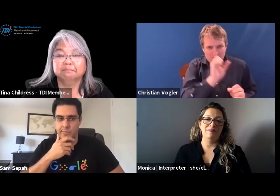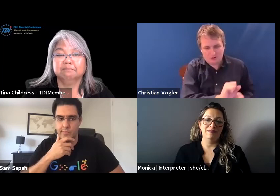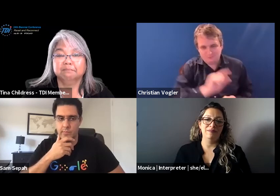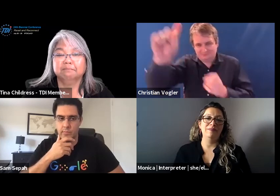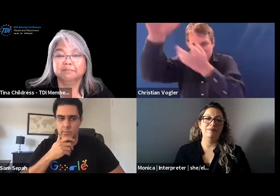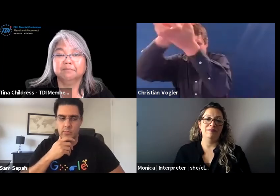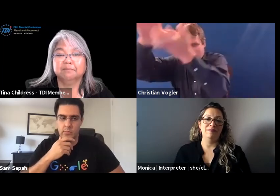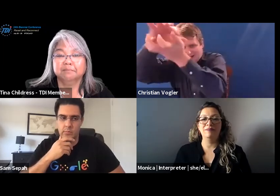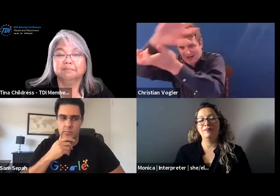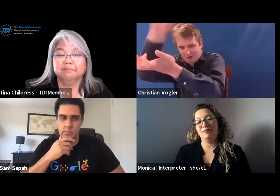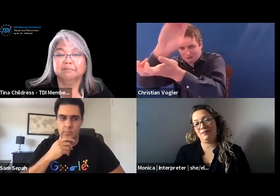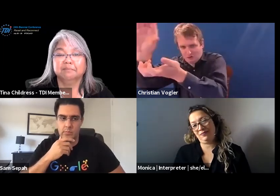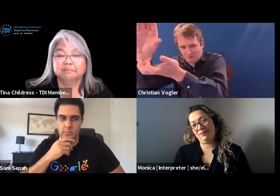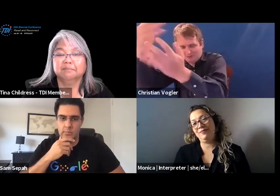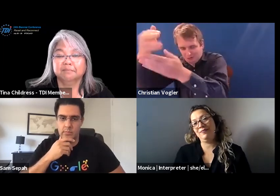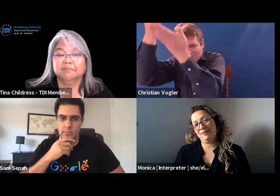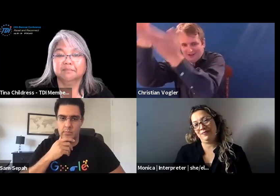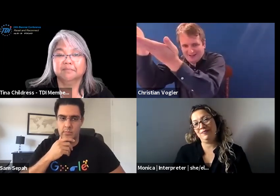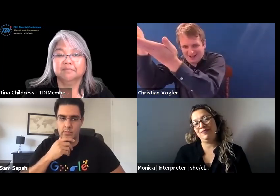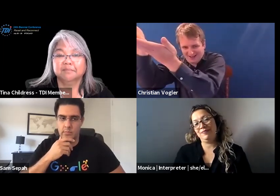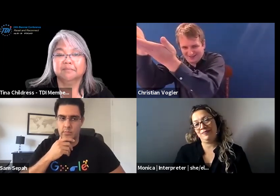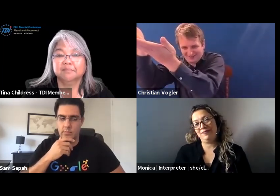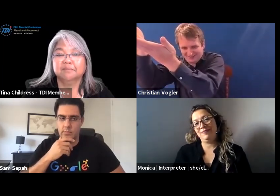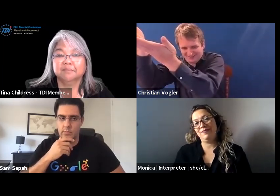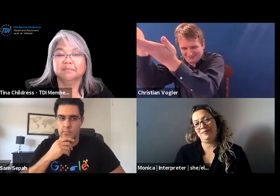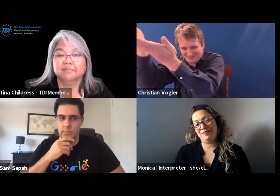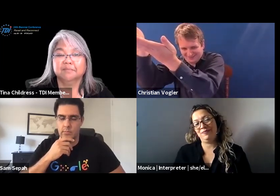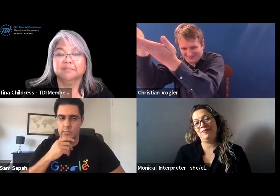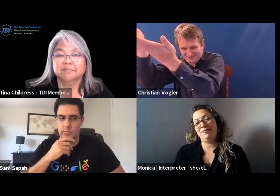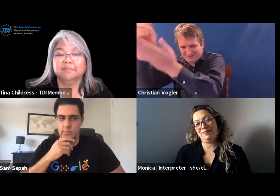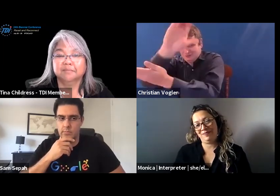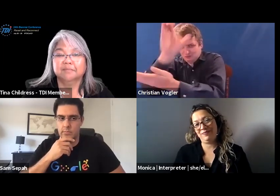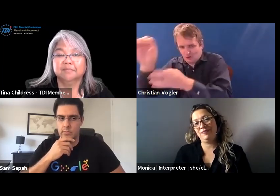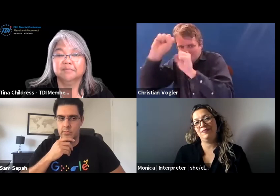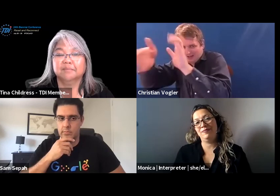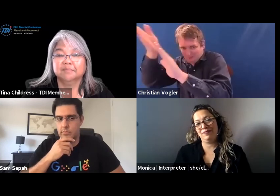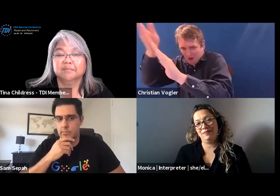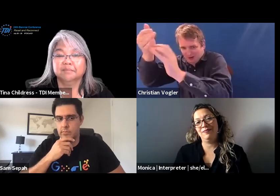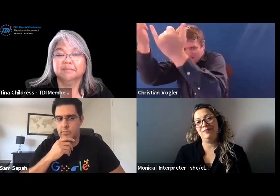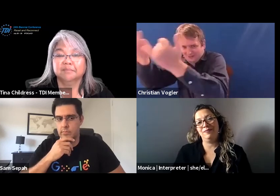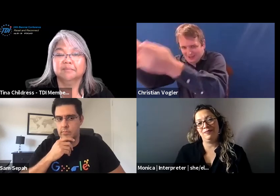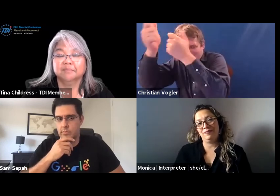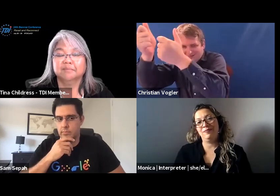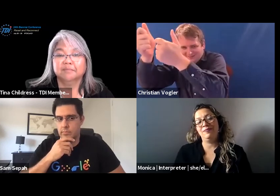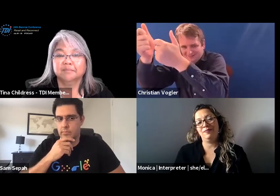benefit. You know, I'm sure the audio is being sent to the cloud up there again, and then Zoom's able to